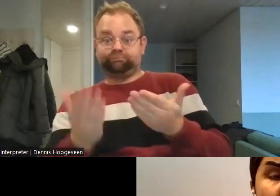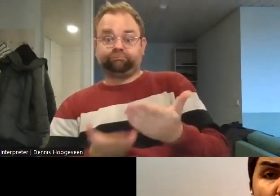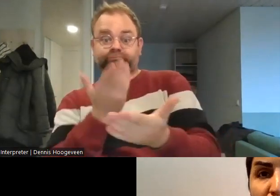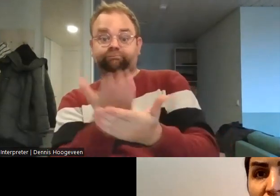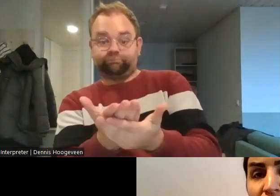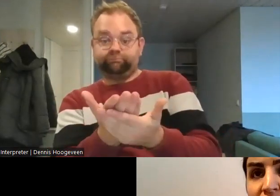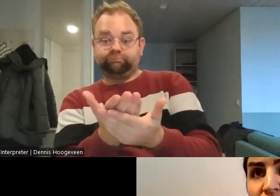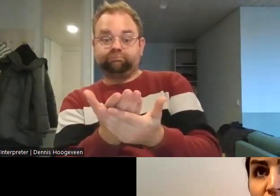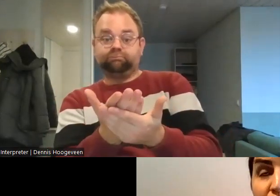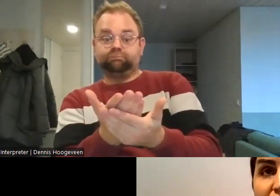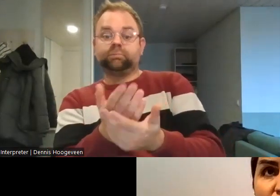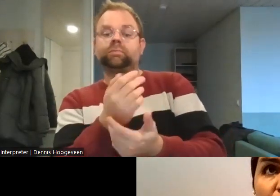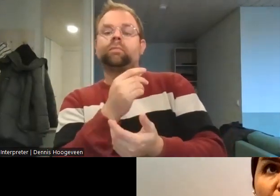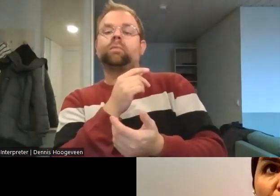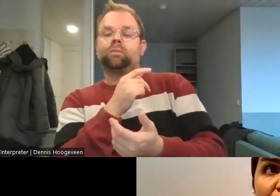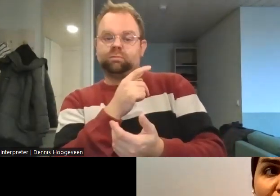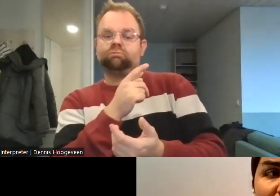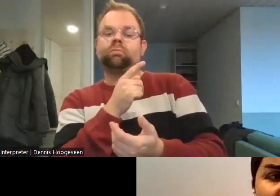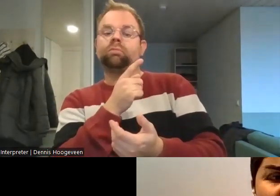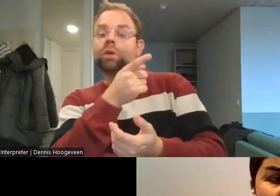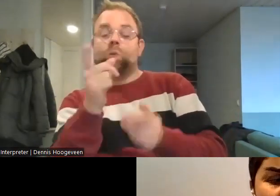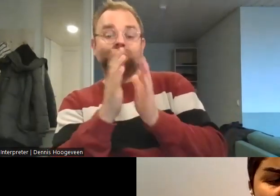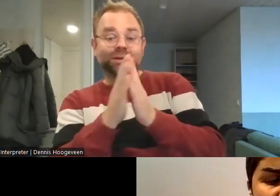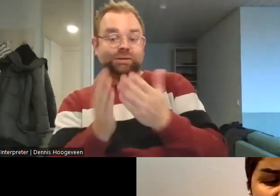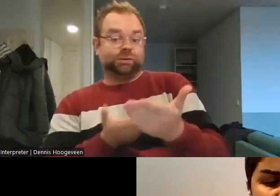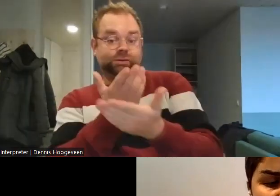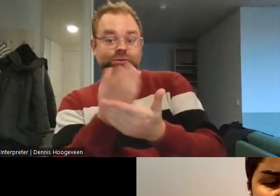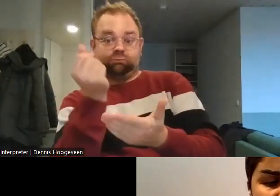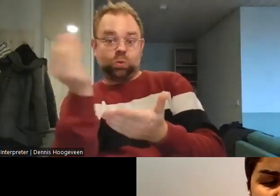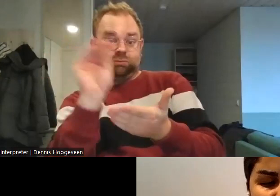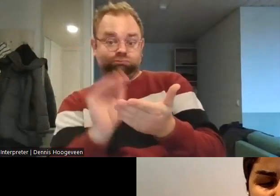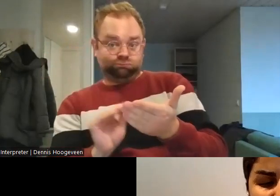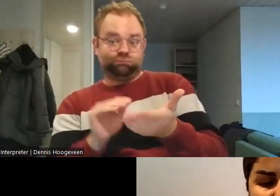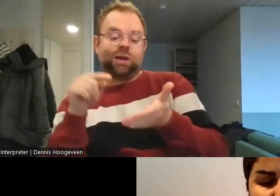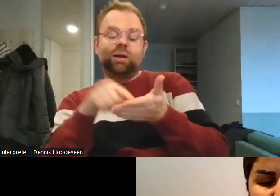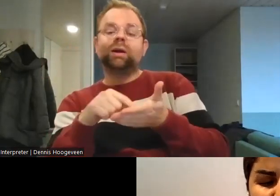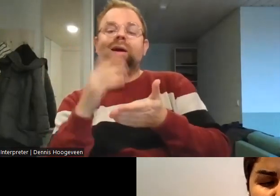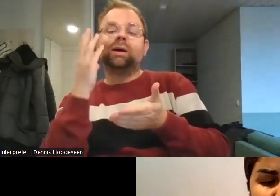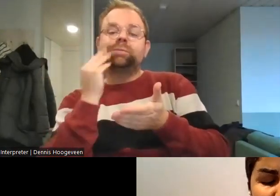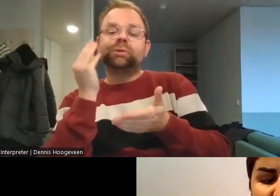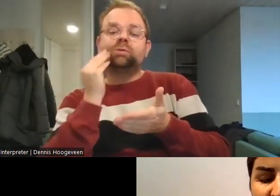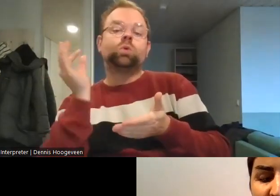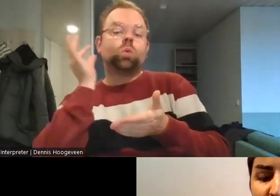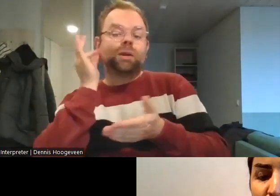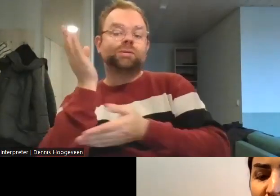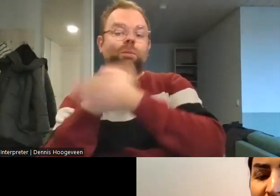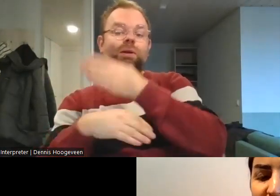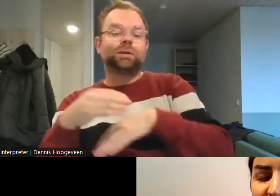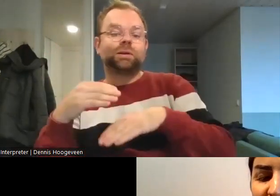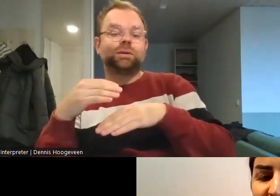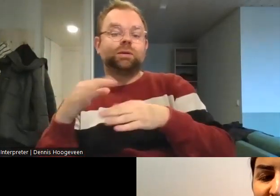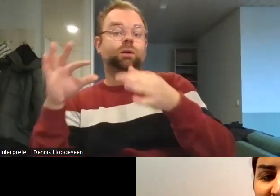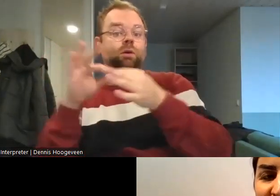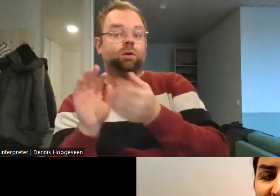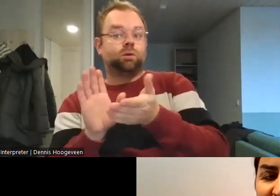planning from our side. That's what we can do. But we will continue to do this advocacy. Thank you for raising this important issue. Ricardo, do you want to add